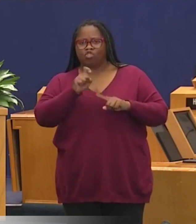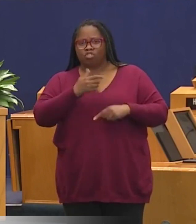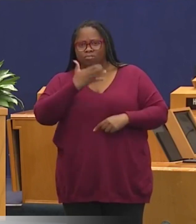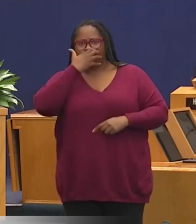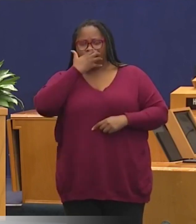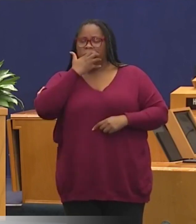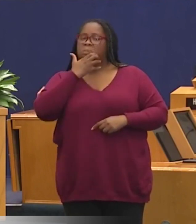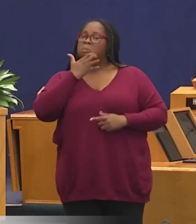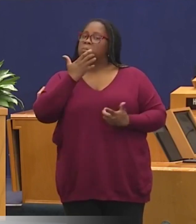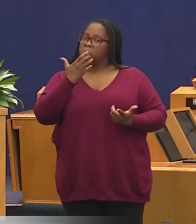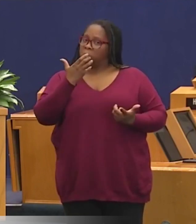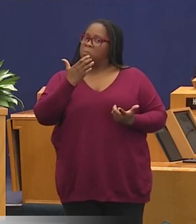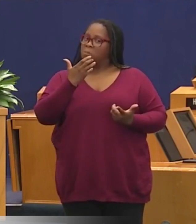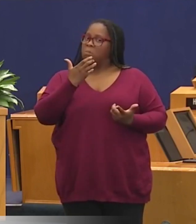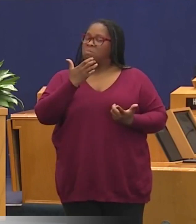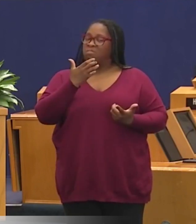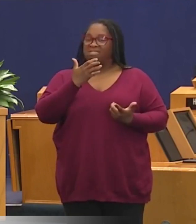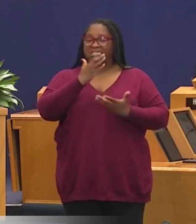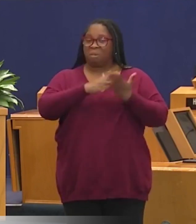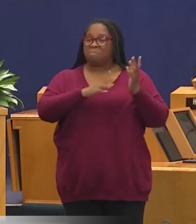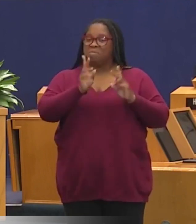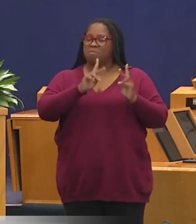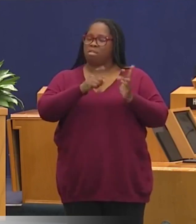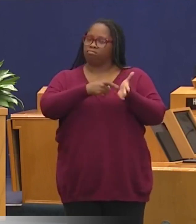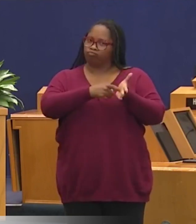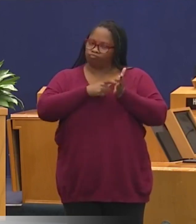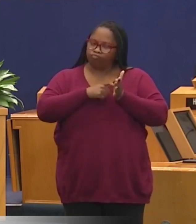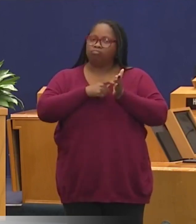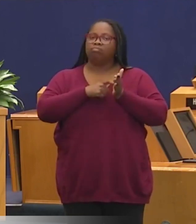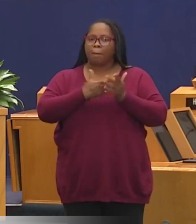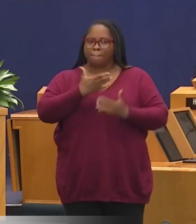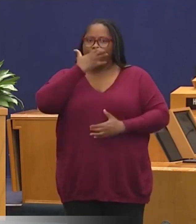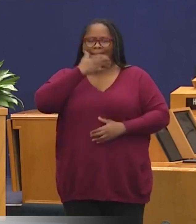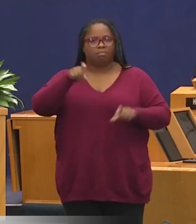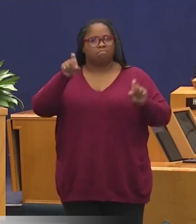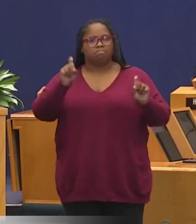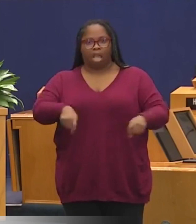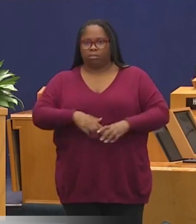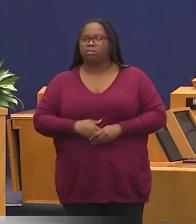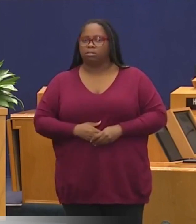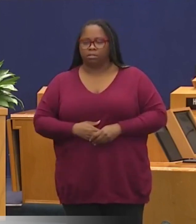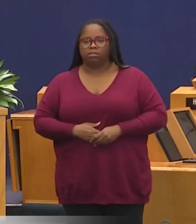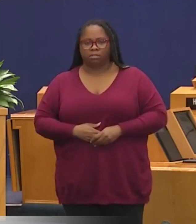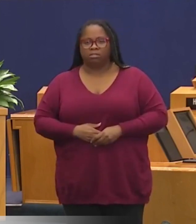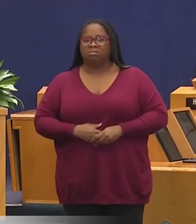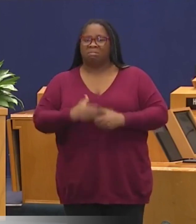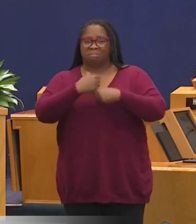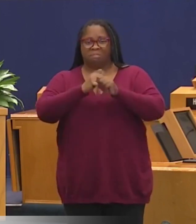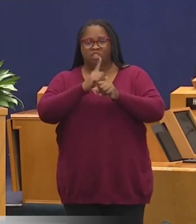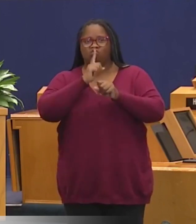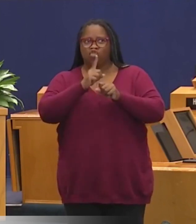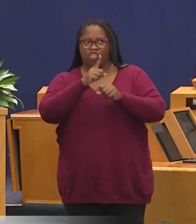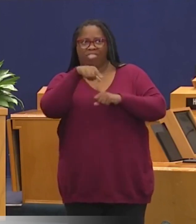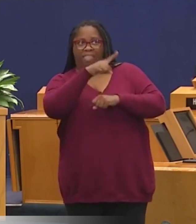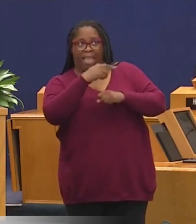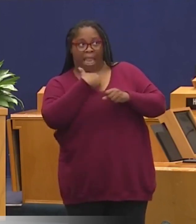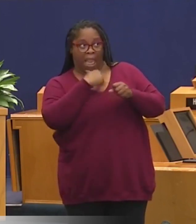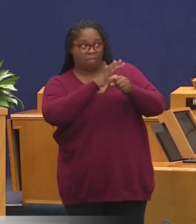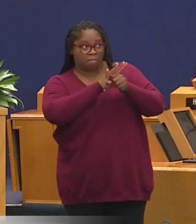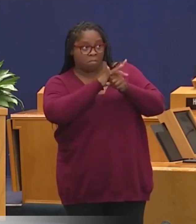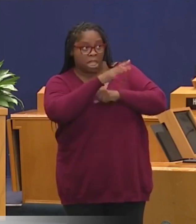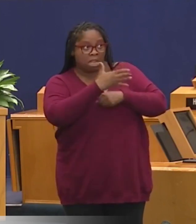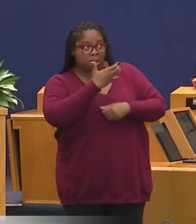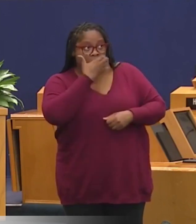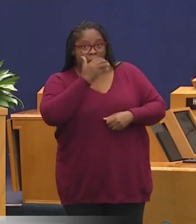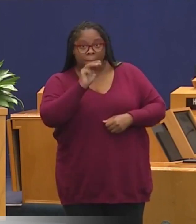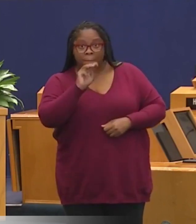there are some people who absolutely have to mask, and we all need to make sure that they have the masks that they need in order to do their